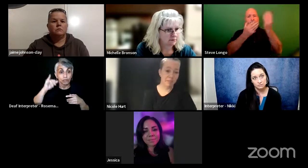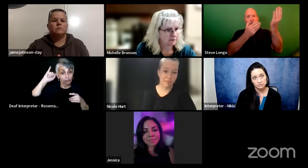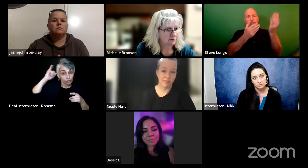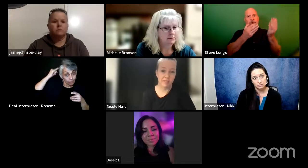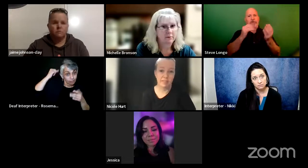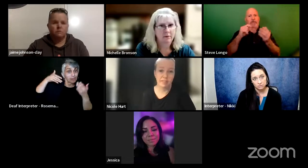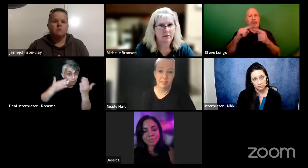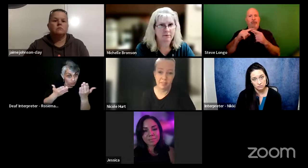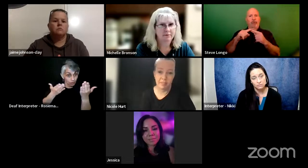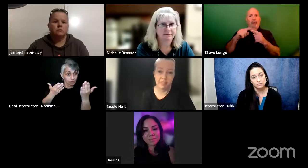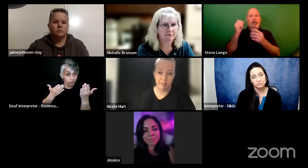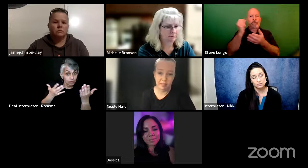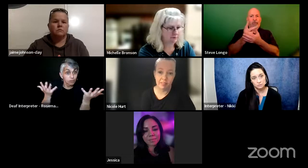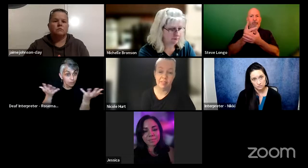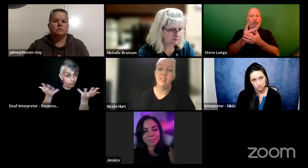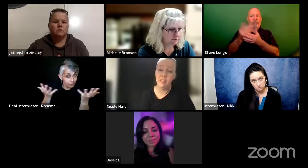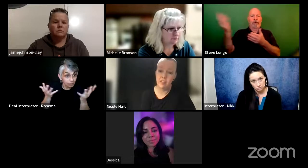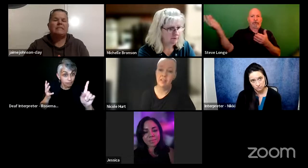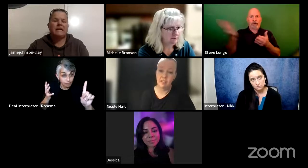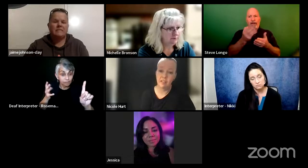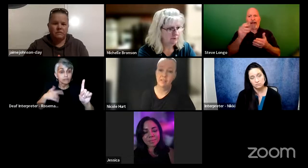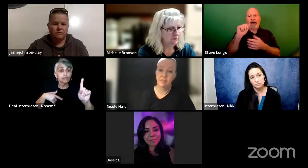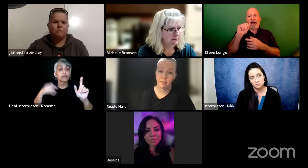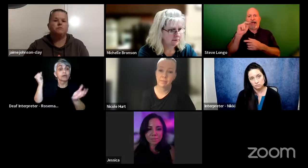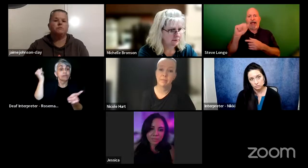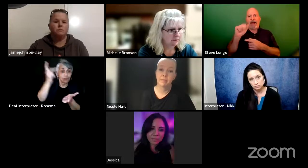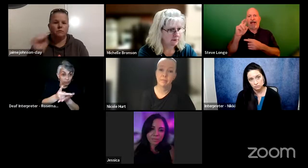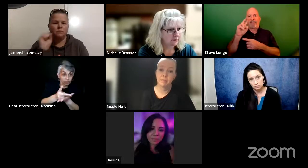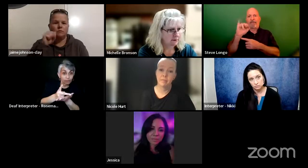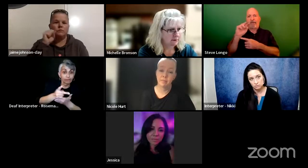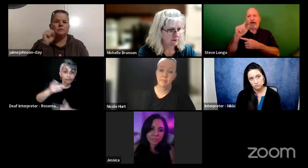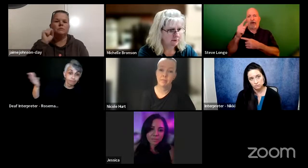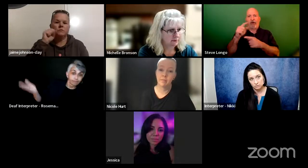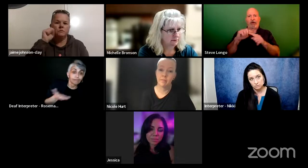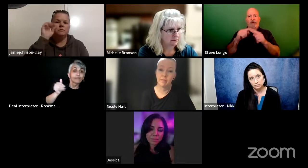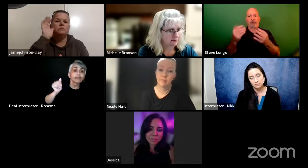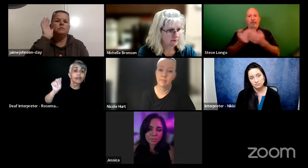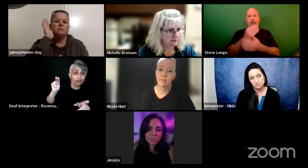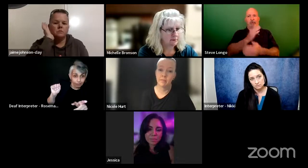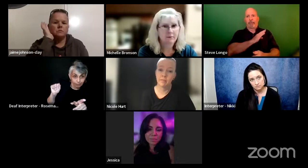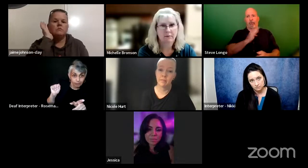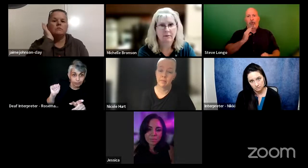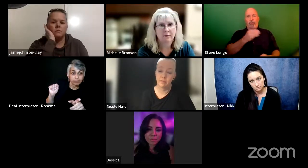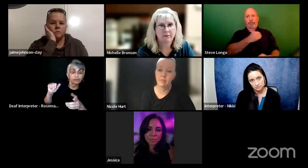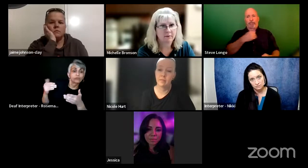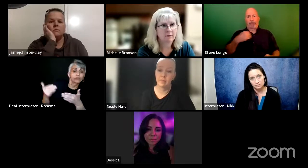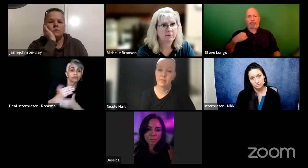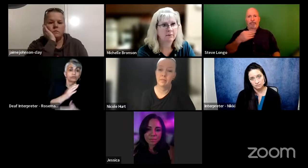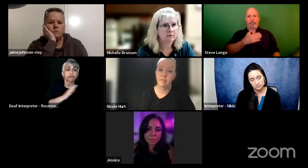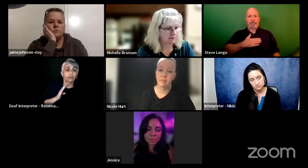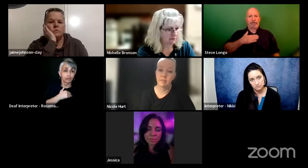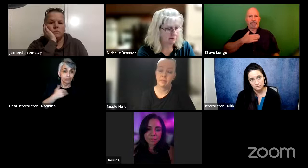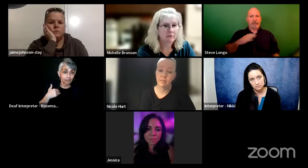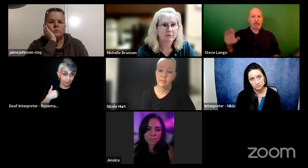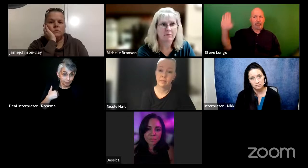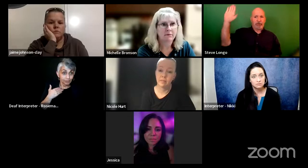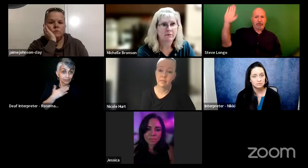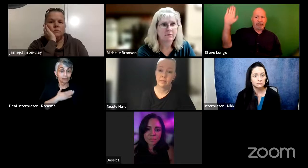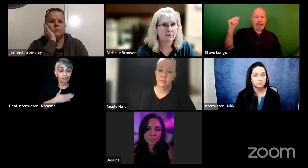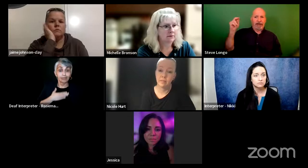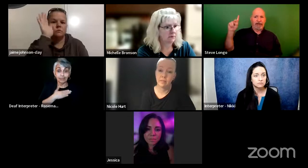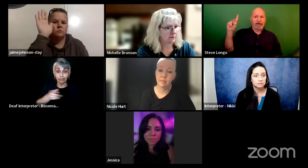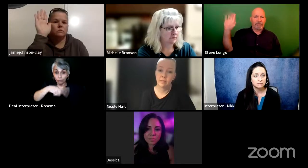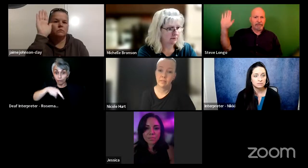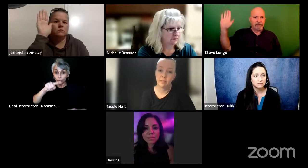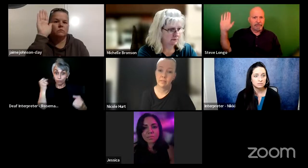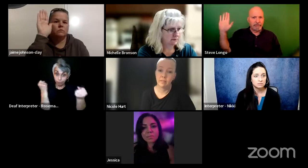favor of Jamie's motion to approve bringing in Anna Bernick as a new DHHSC